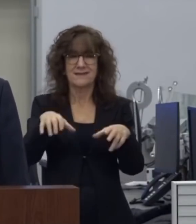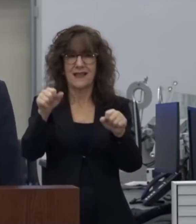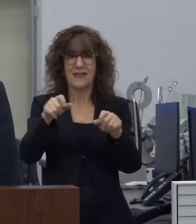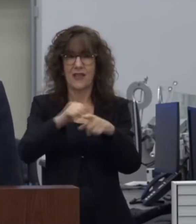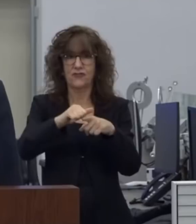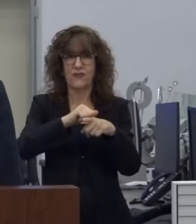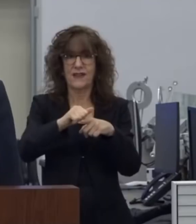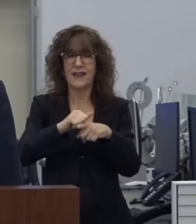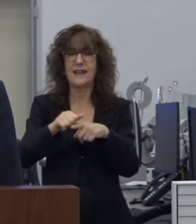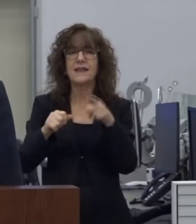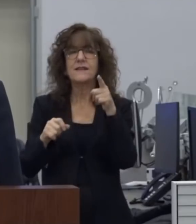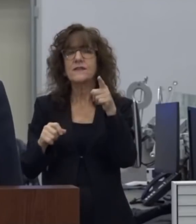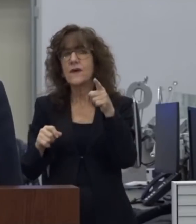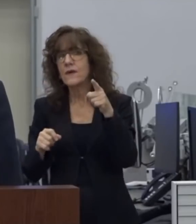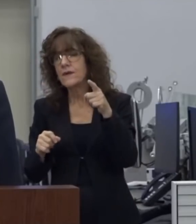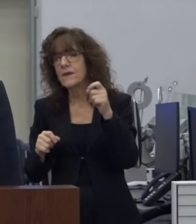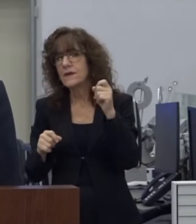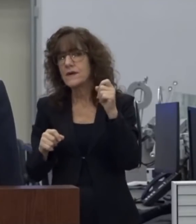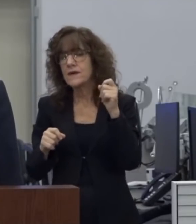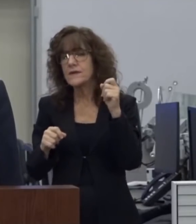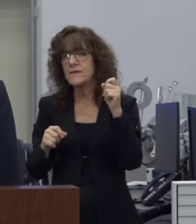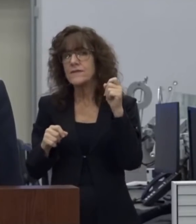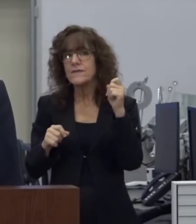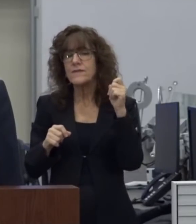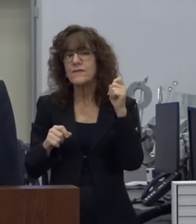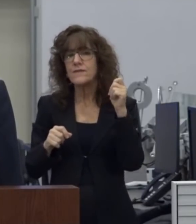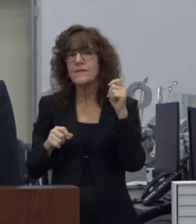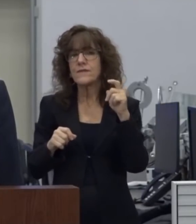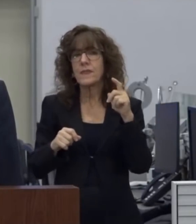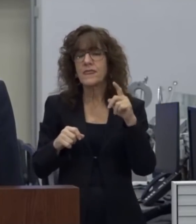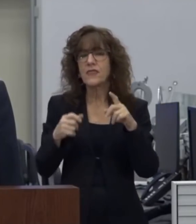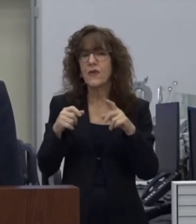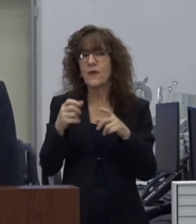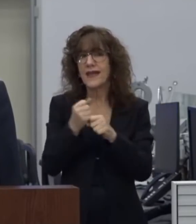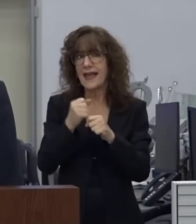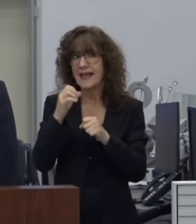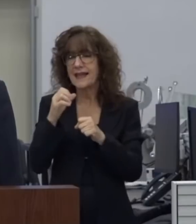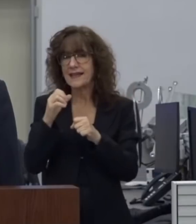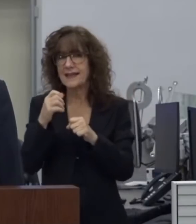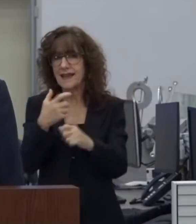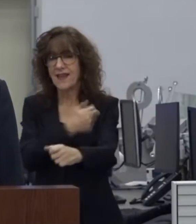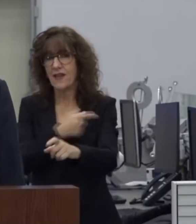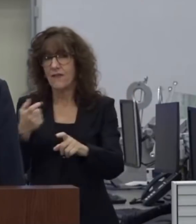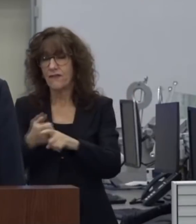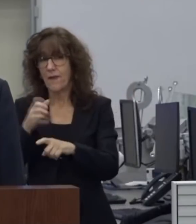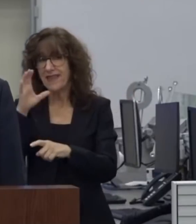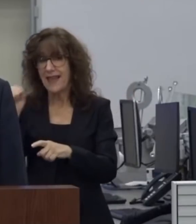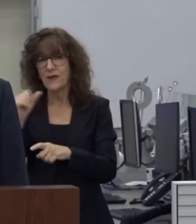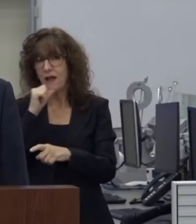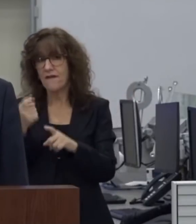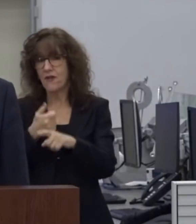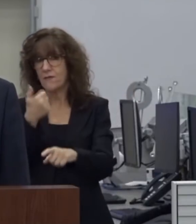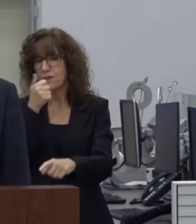so residents should be expecting to get vaccinations from the county and not from private doctors and from hospitals.